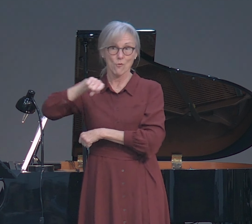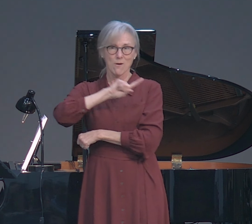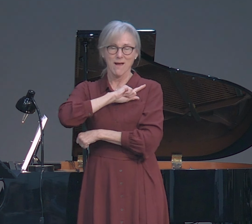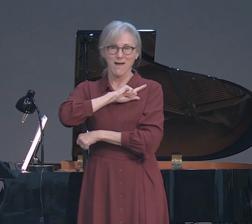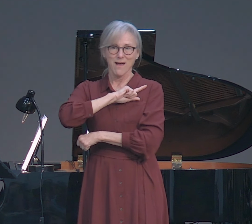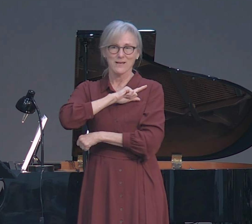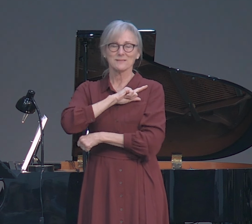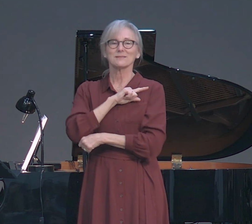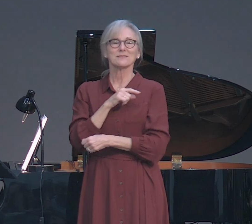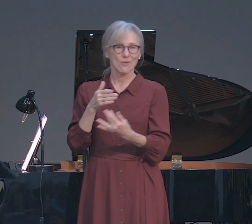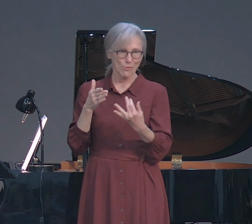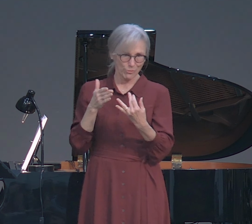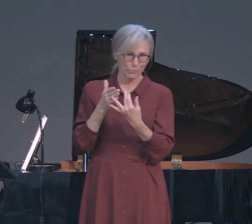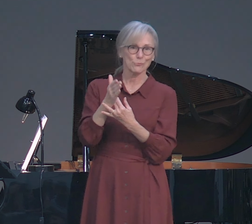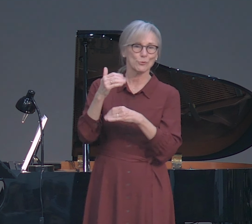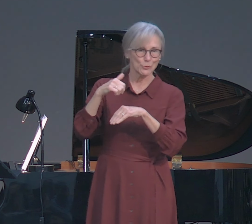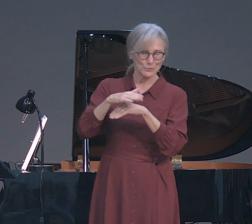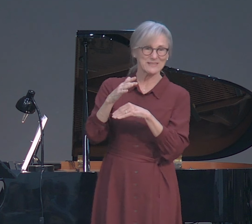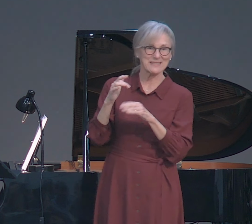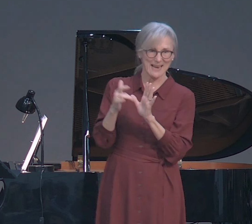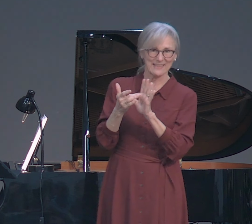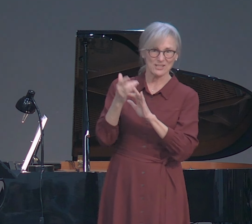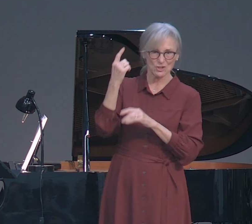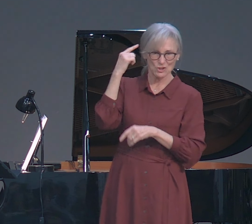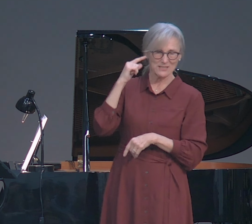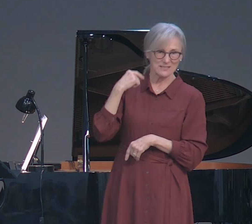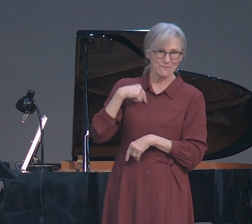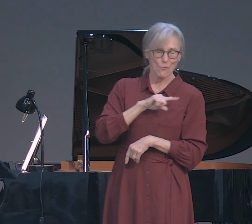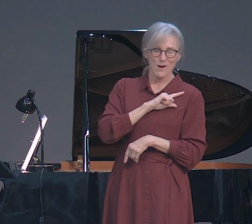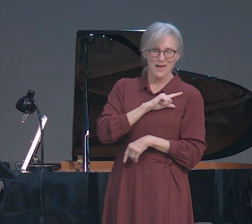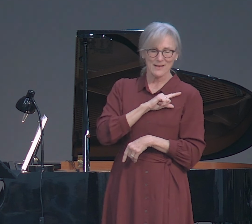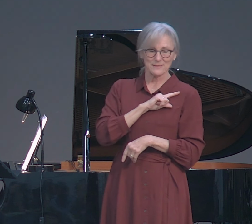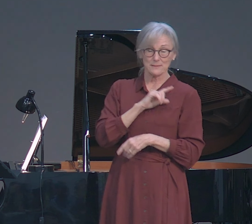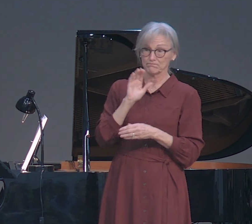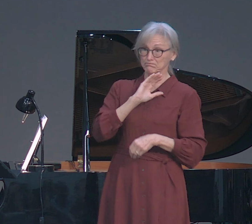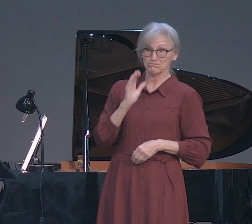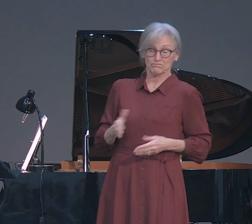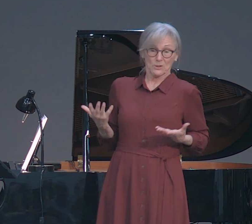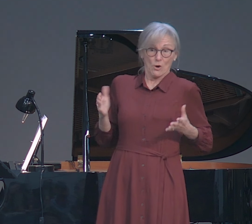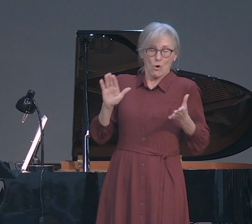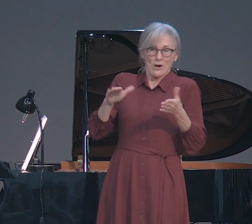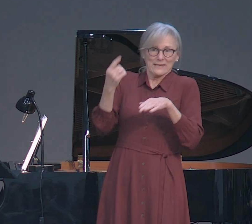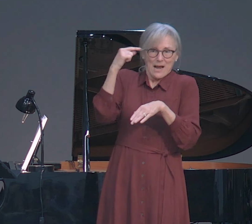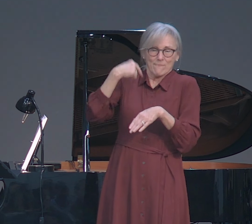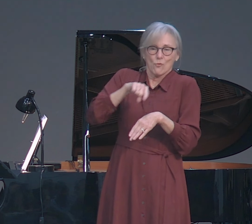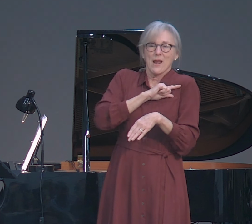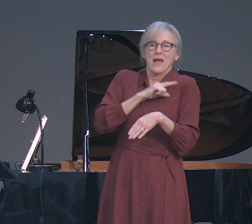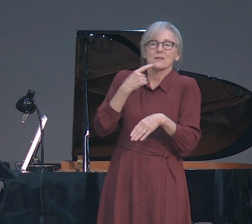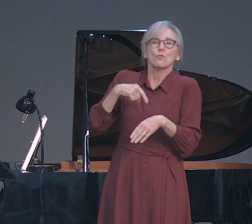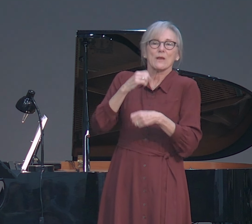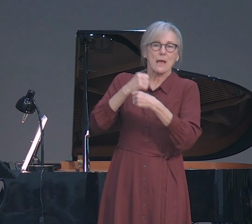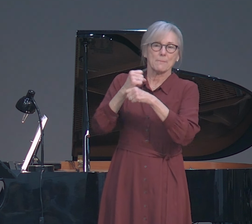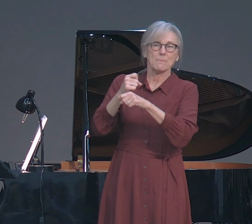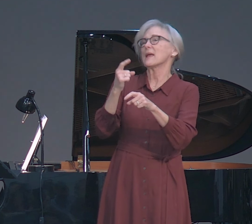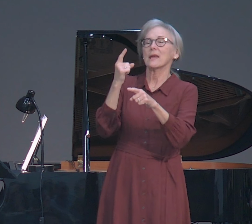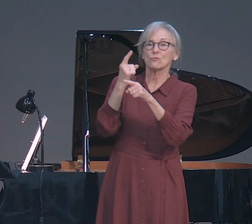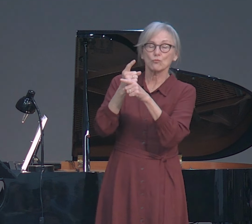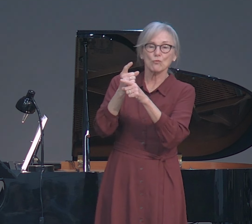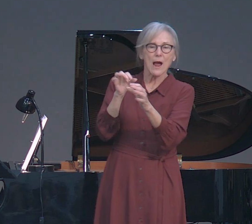sinners. Christ died for us. That means we've been justified by his blood.